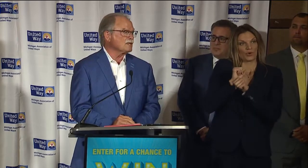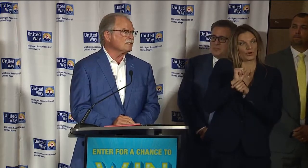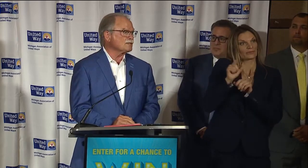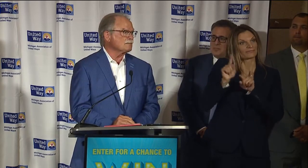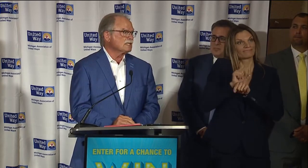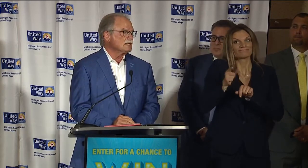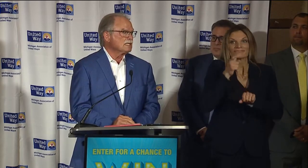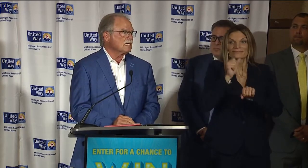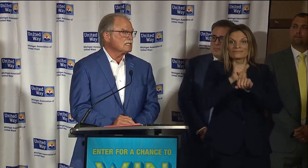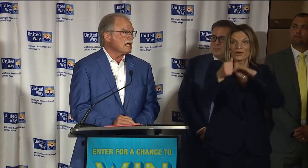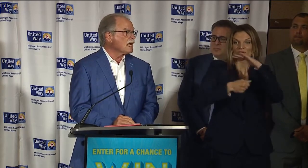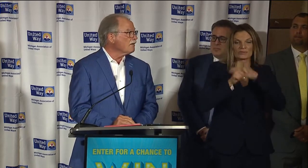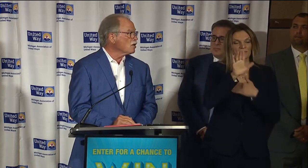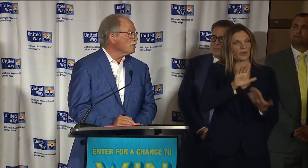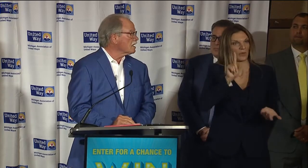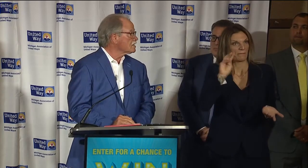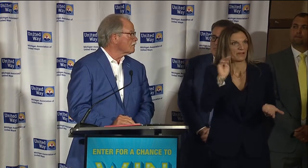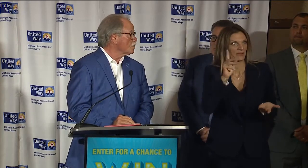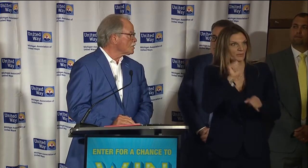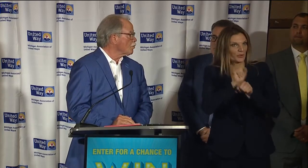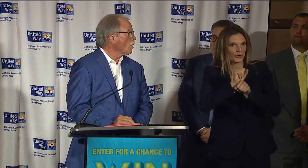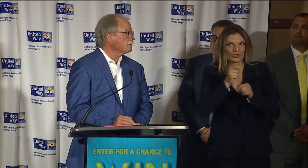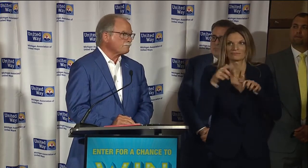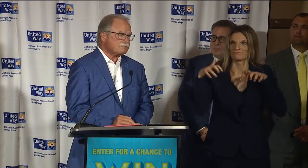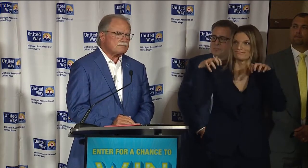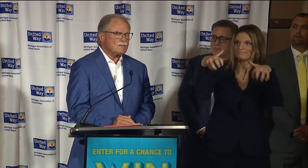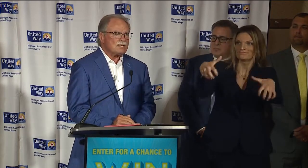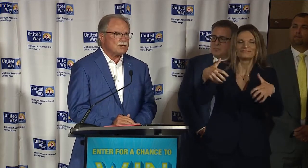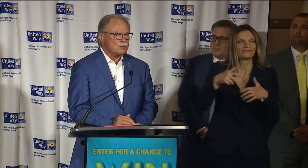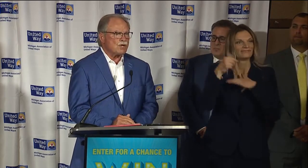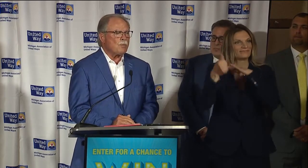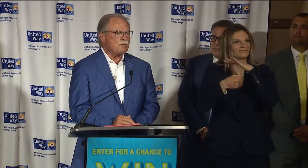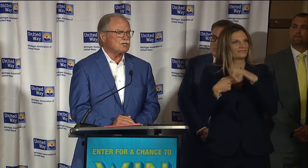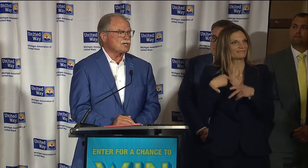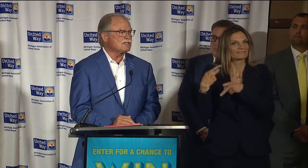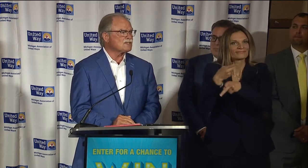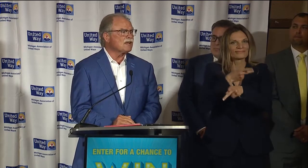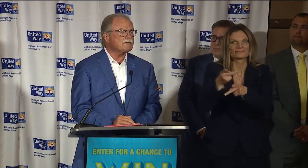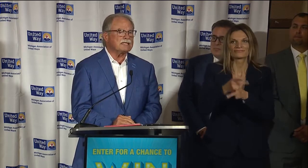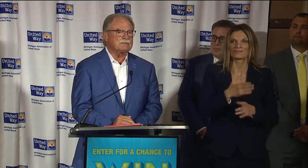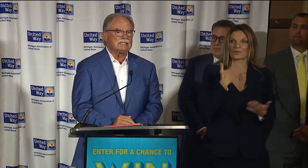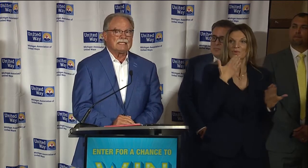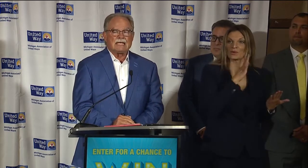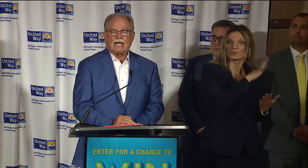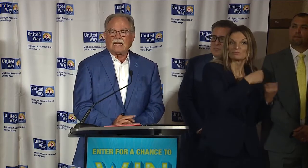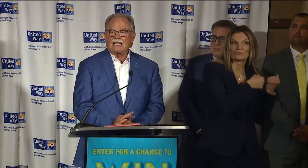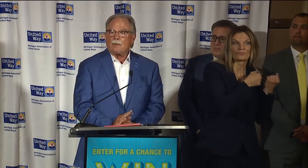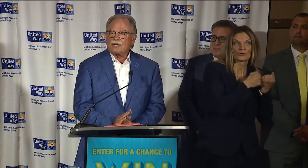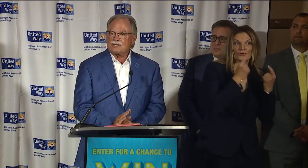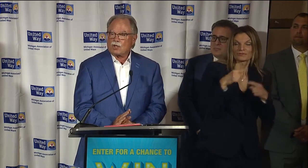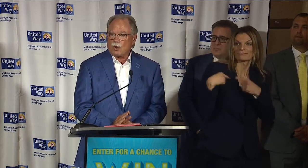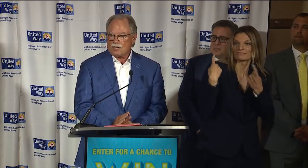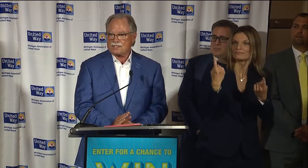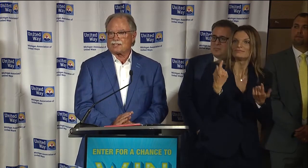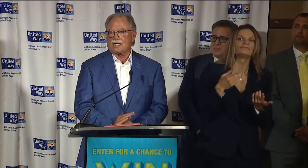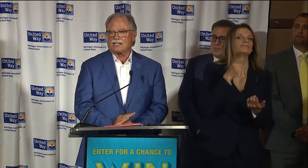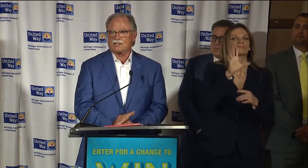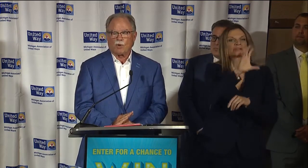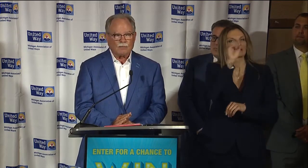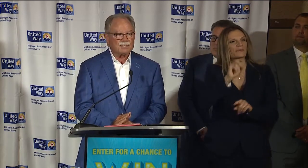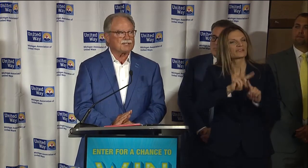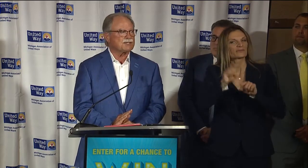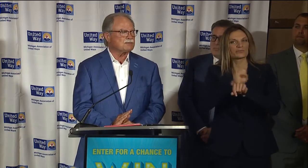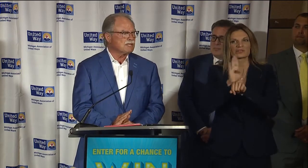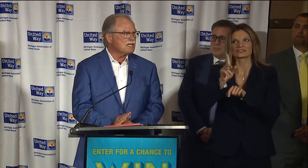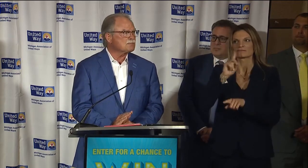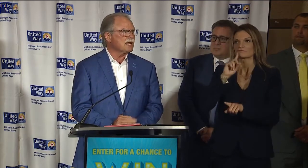Michigan residents. And today, Governor, because of your support to reopen Michigan safely, companies across the state,